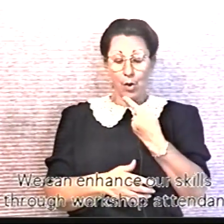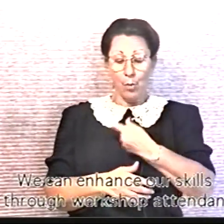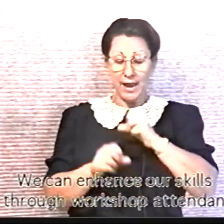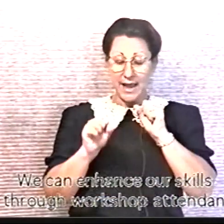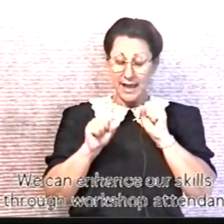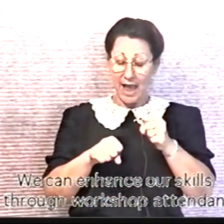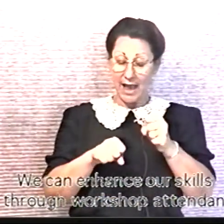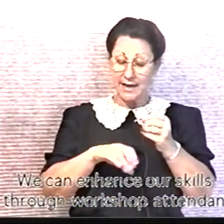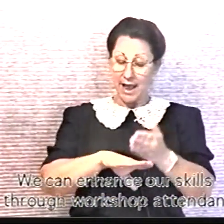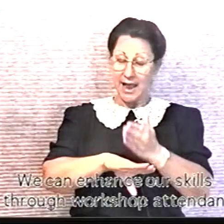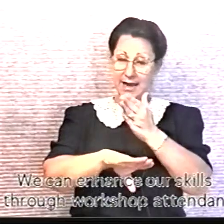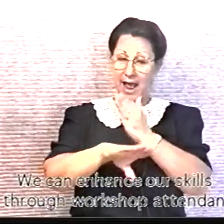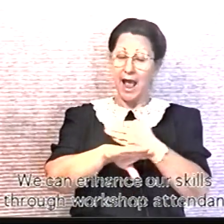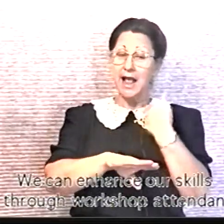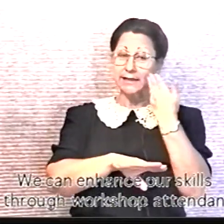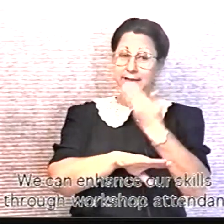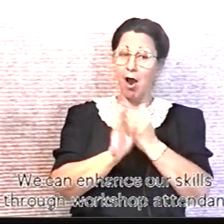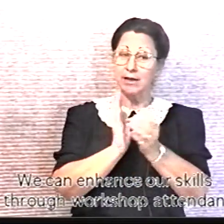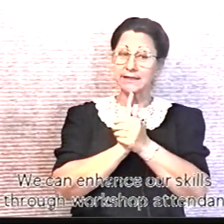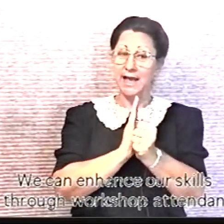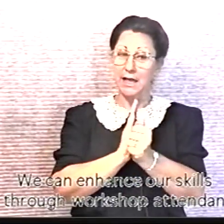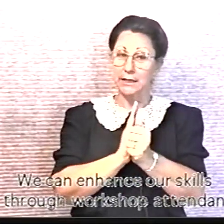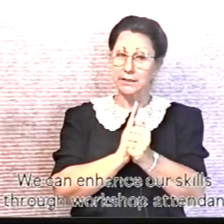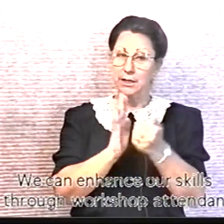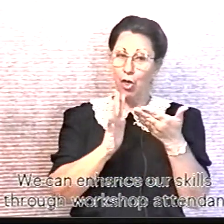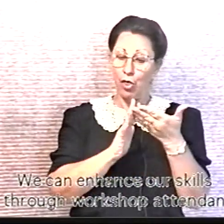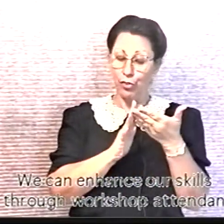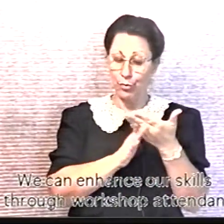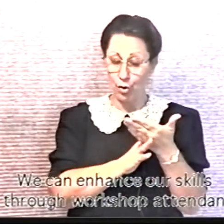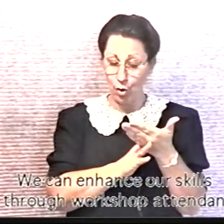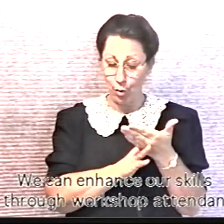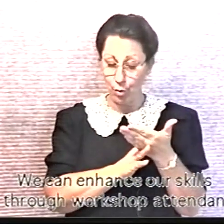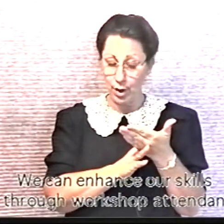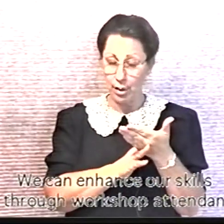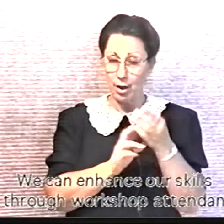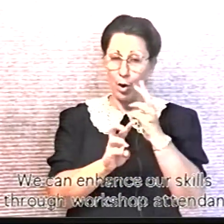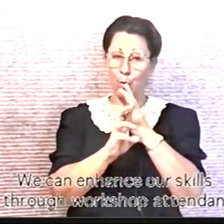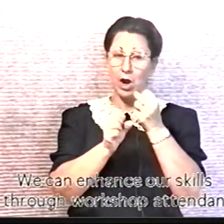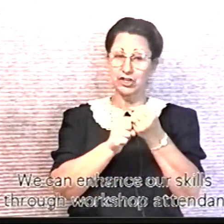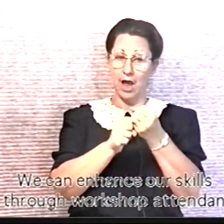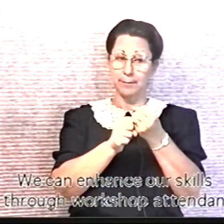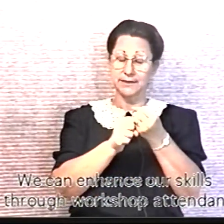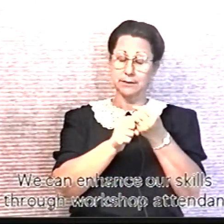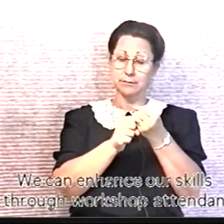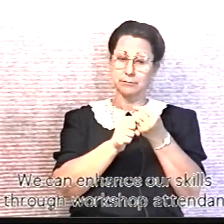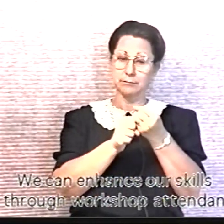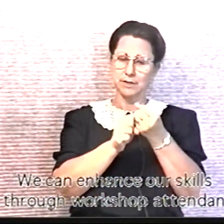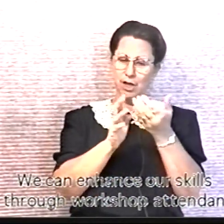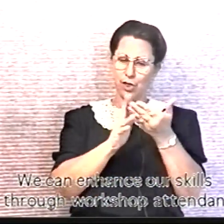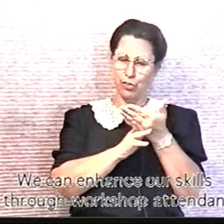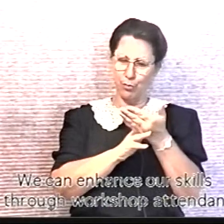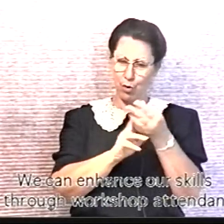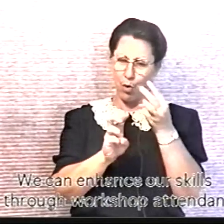We can enhance our skills through workshops. Through